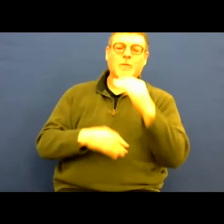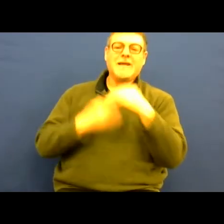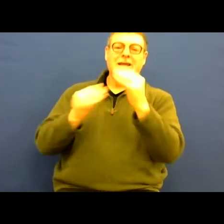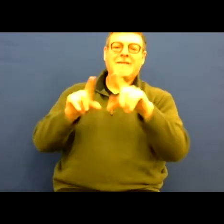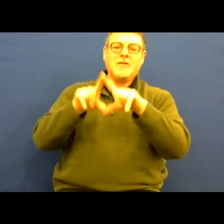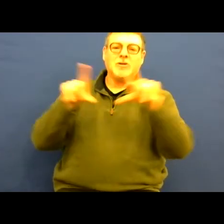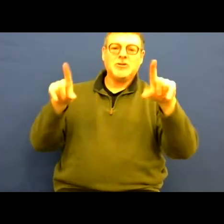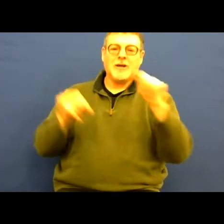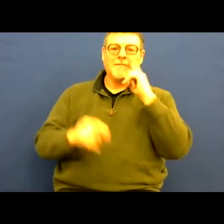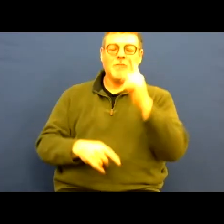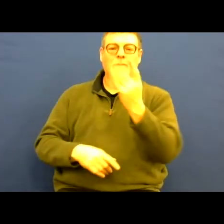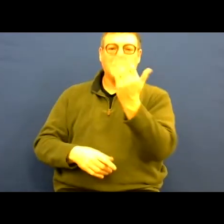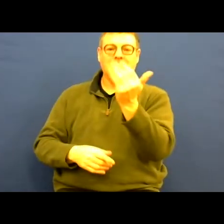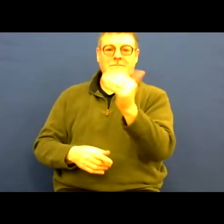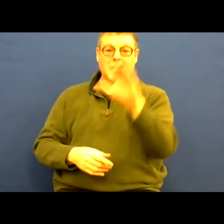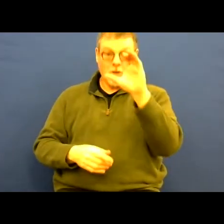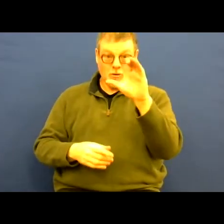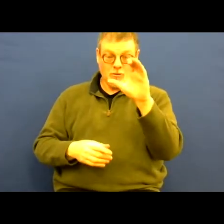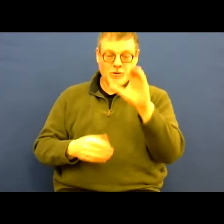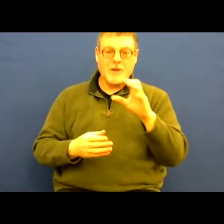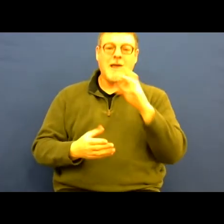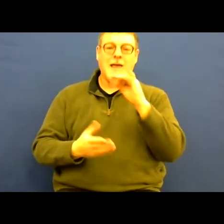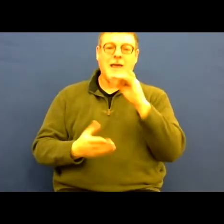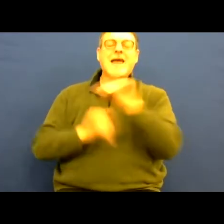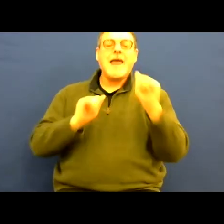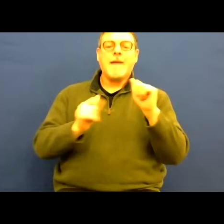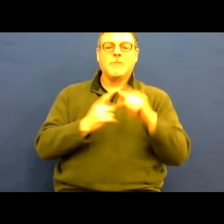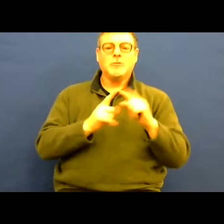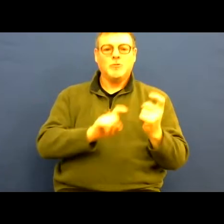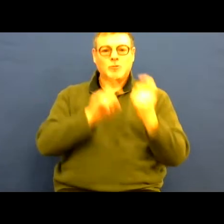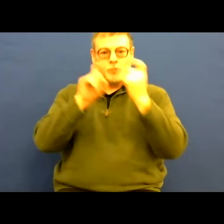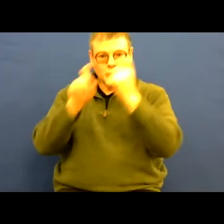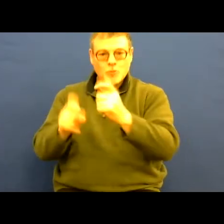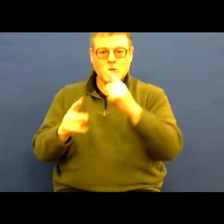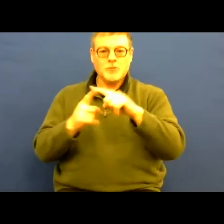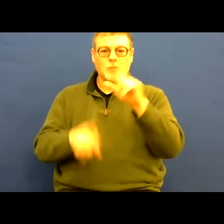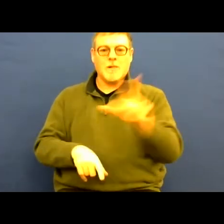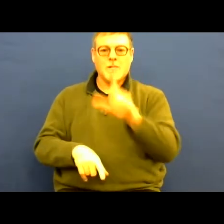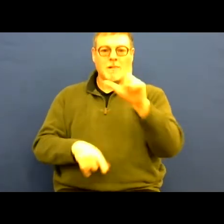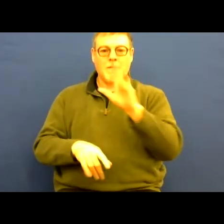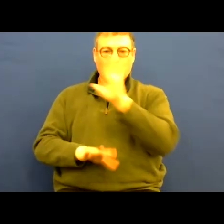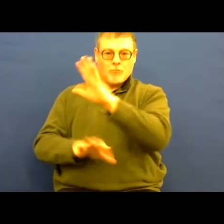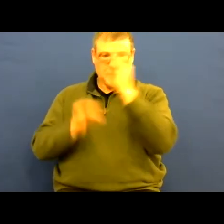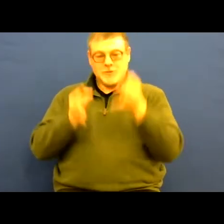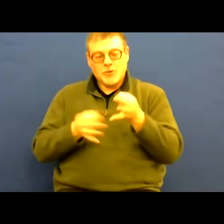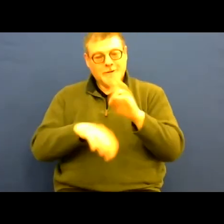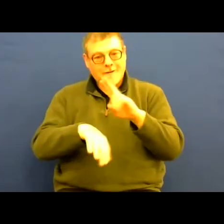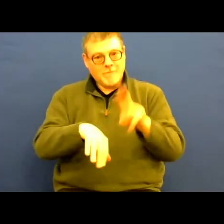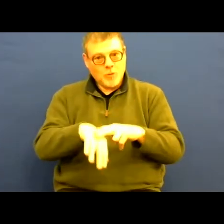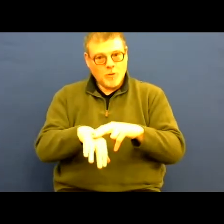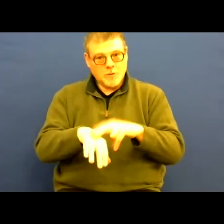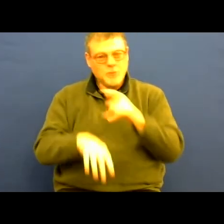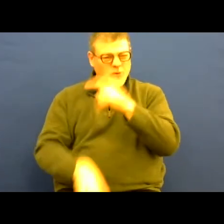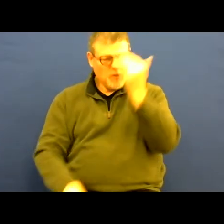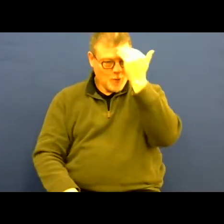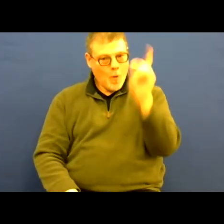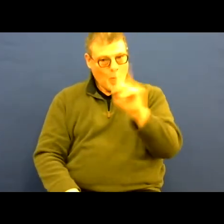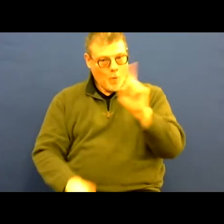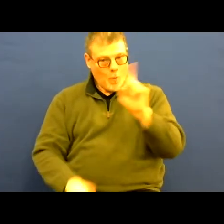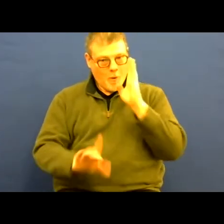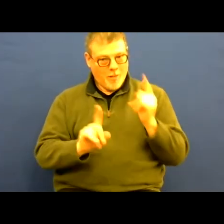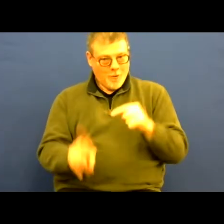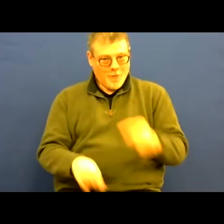for $1,500 that she's able to donate to the library of her choice. Of course, we know which library that